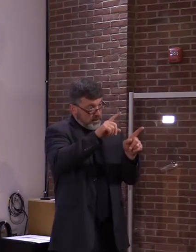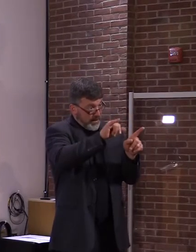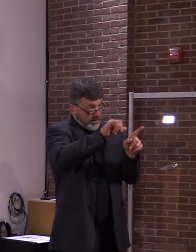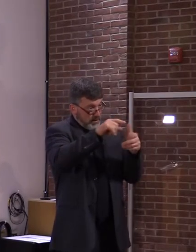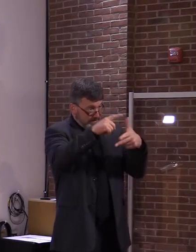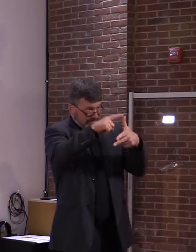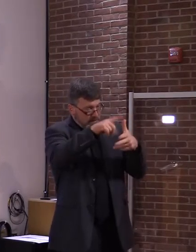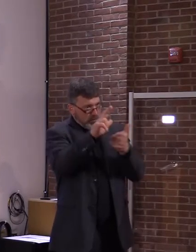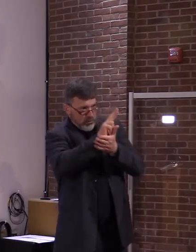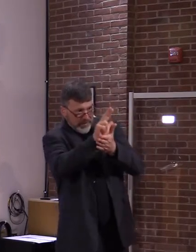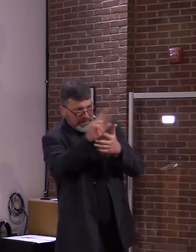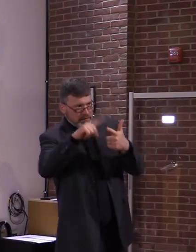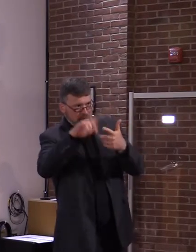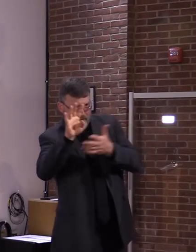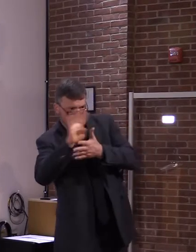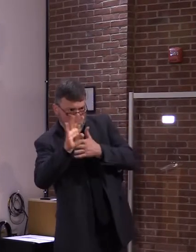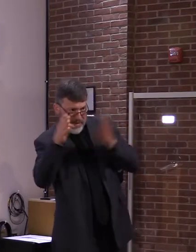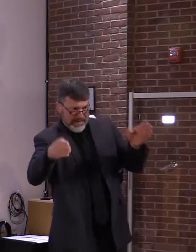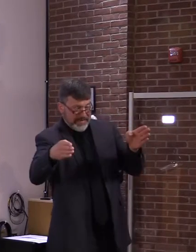Okay, thank you very much.